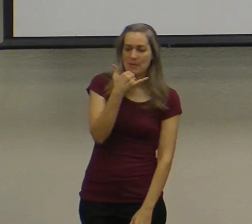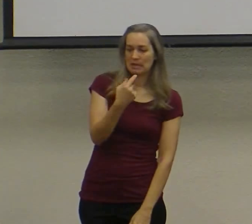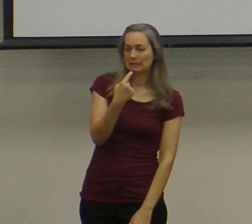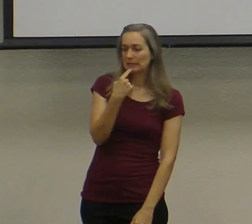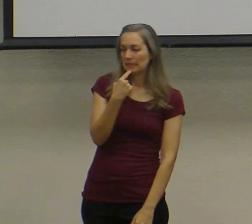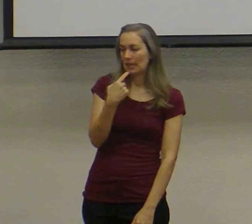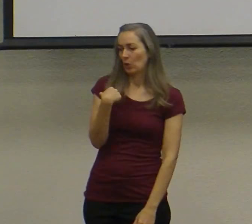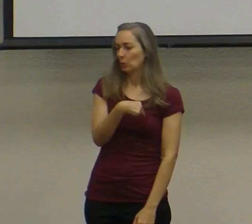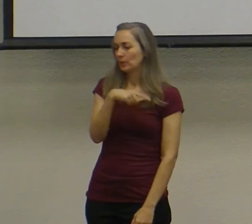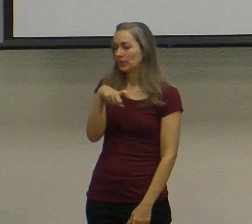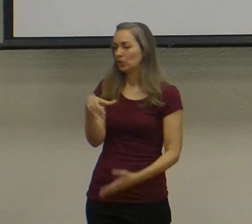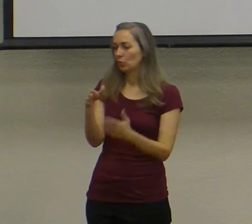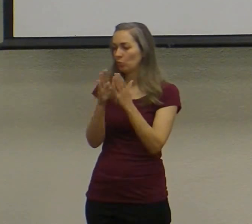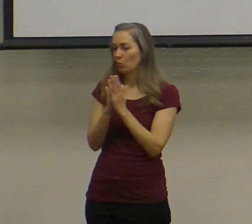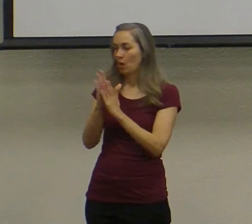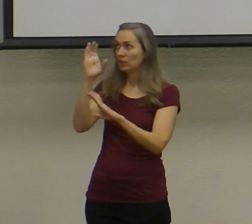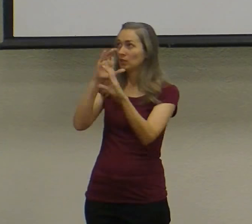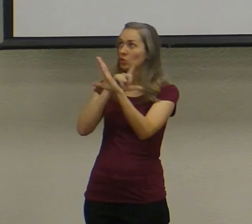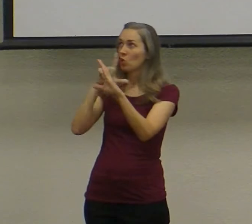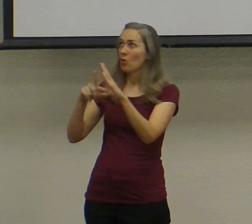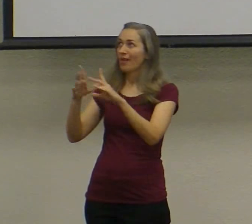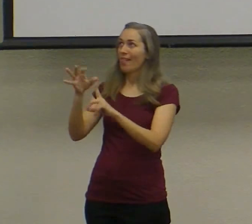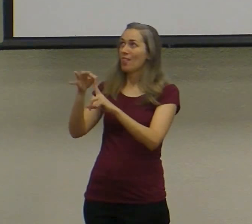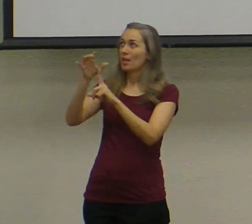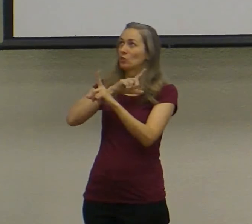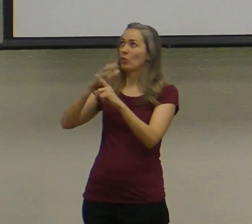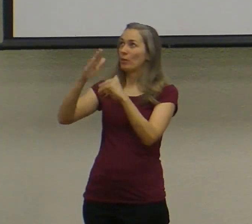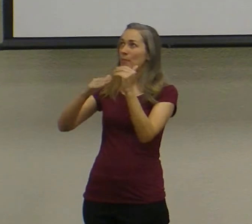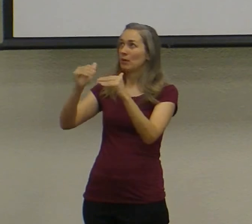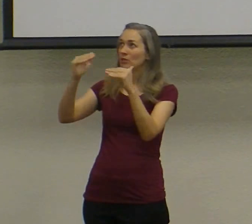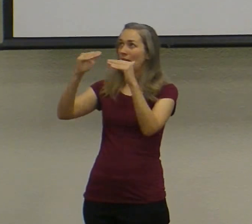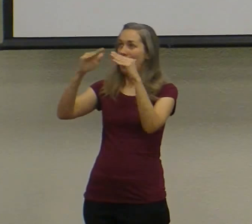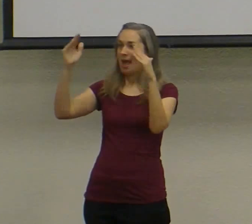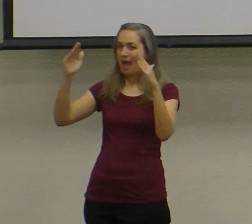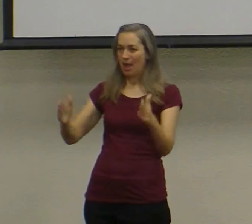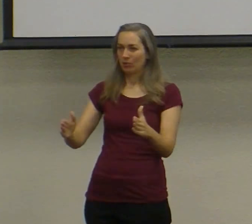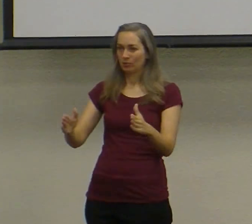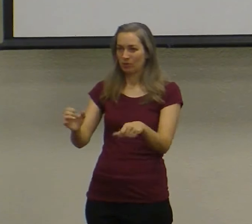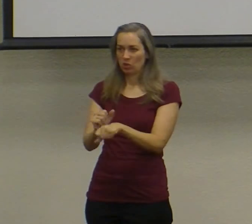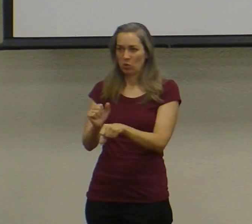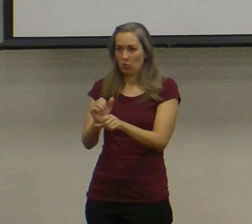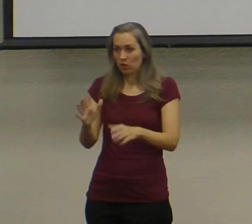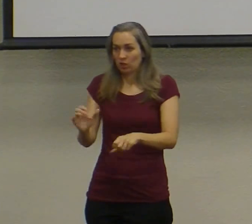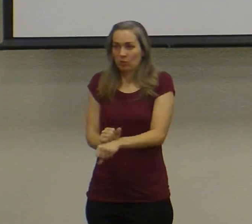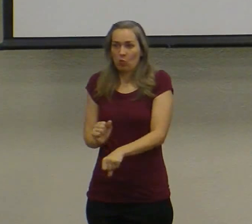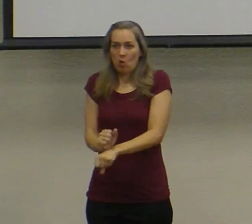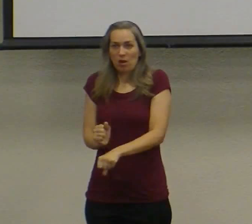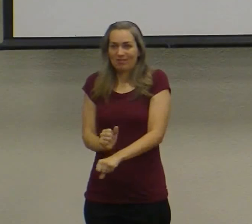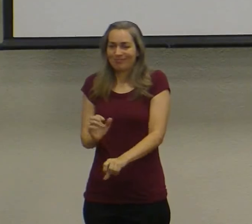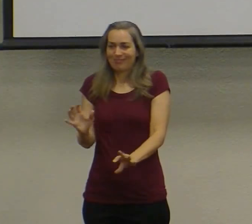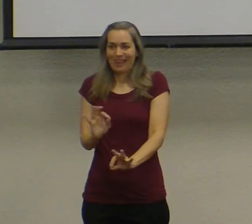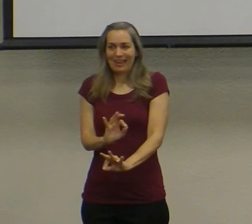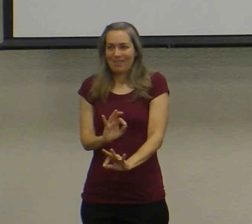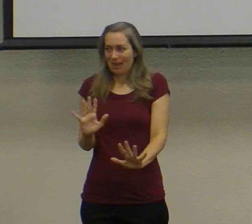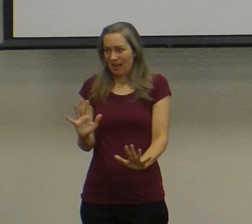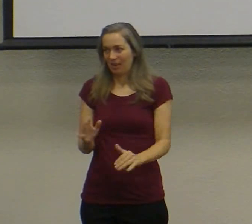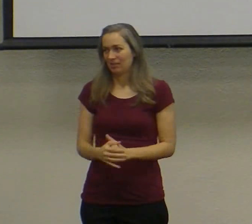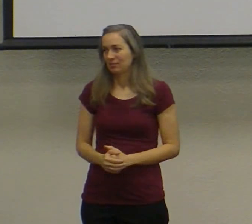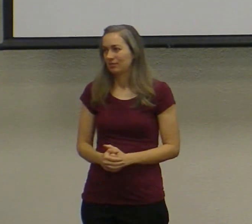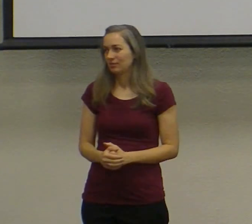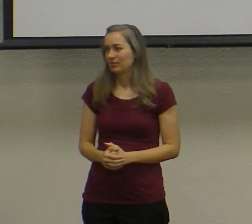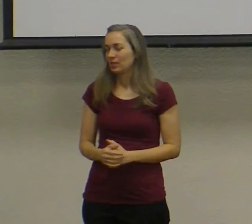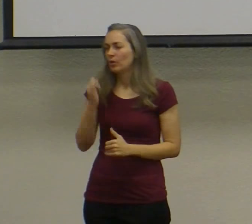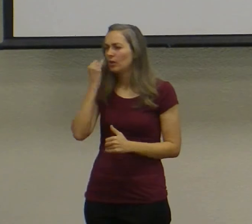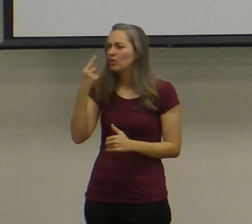Lord, right? And so unless the Lord builds the house, the laborers build in vain. And so that was really my main focus. And if you could pray for anything, pray for